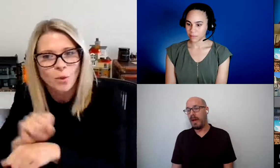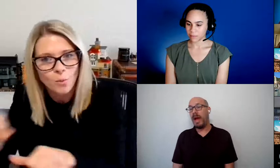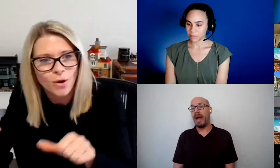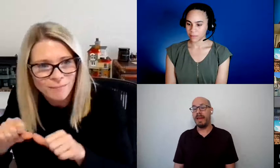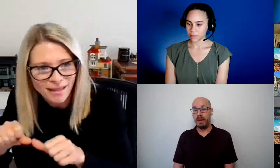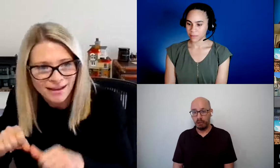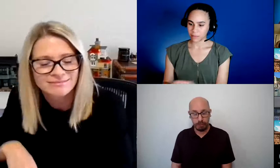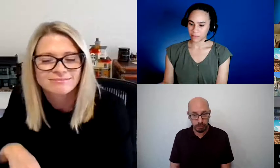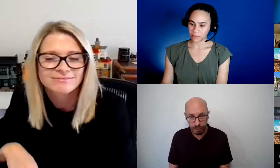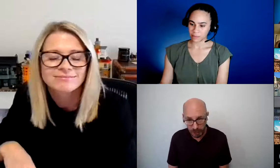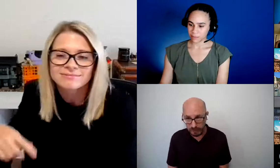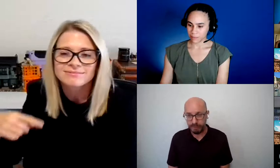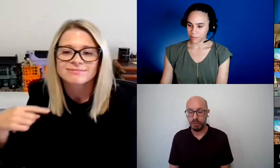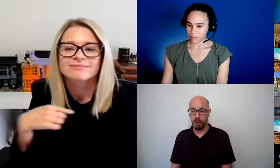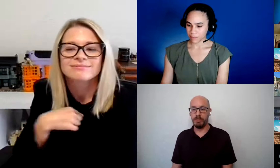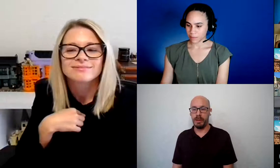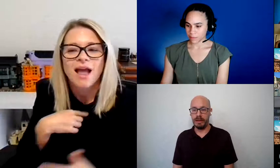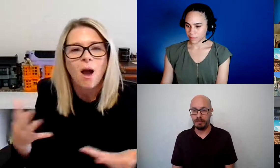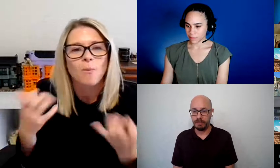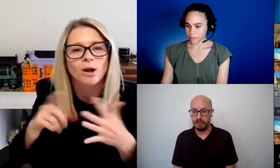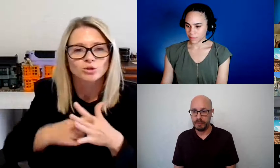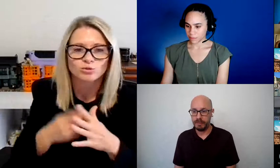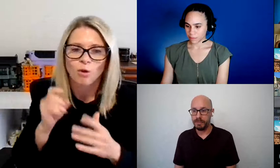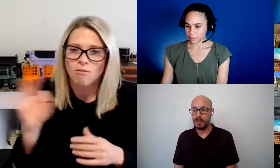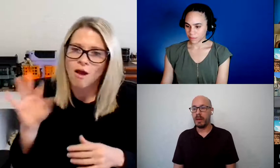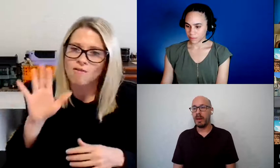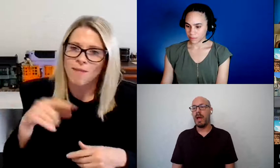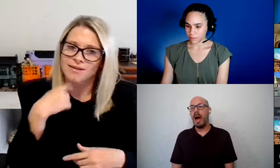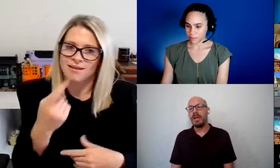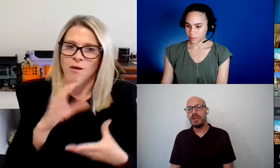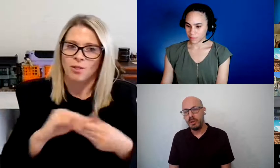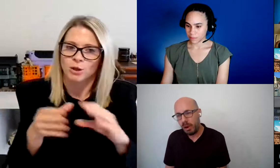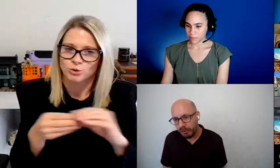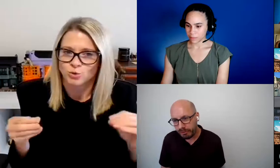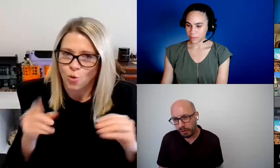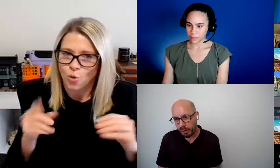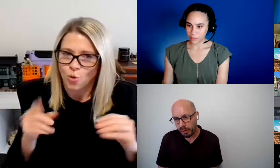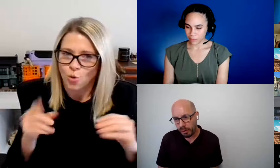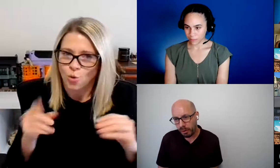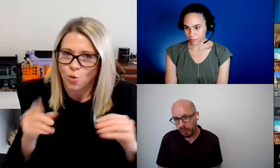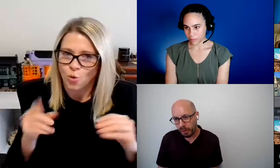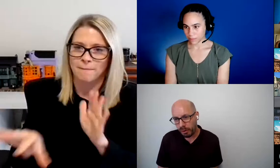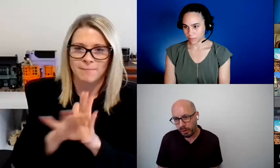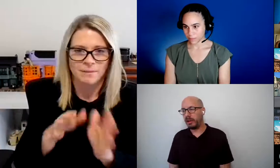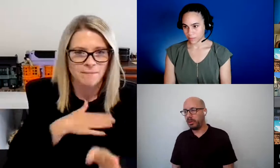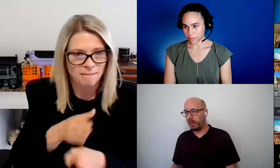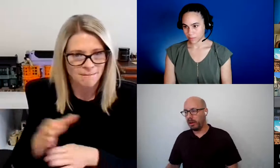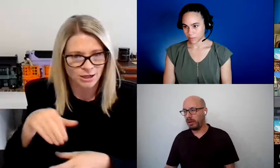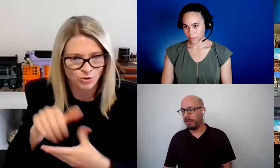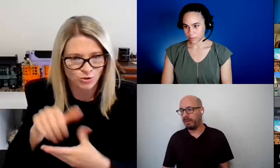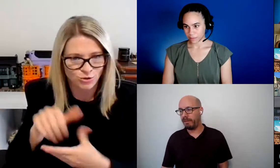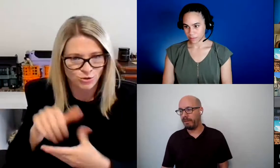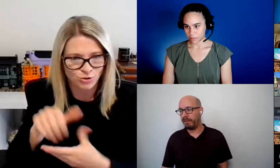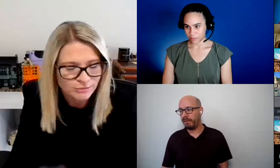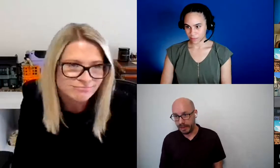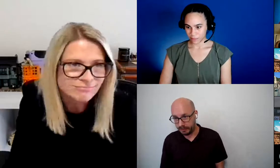and they also prepared me for the workplace. I do want to start off by telling you all a little bit of a story.